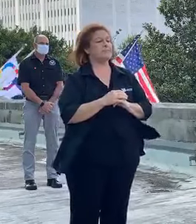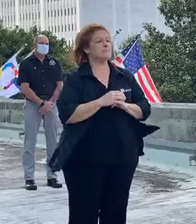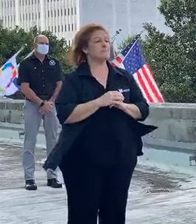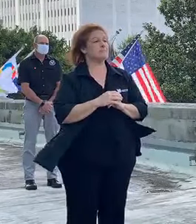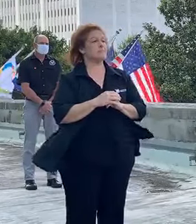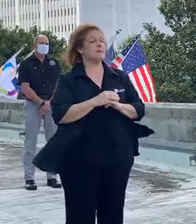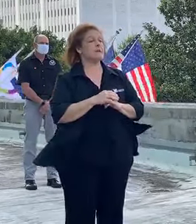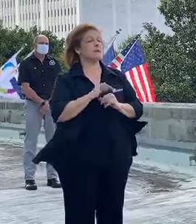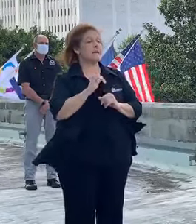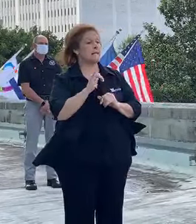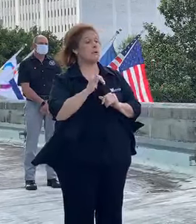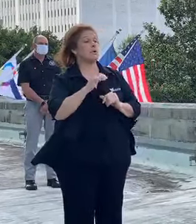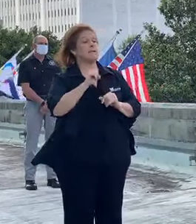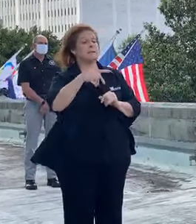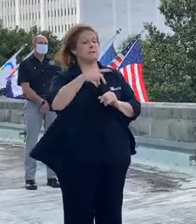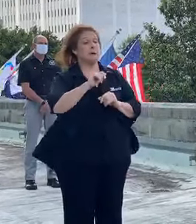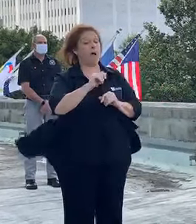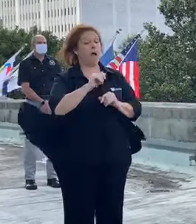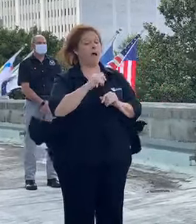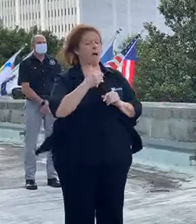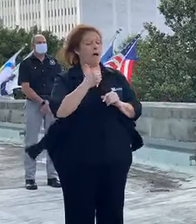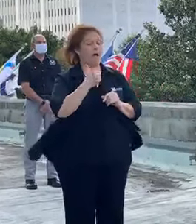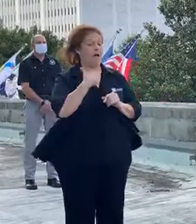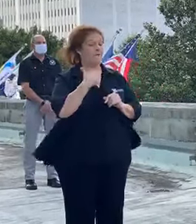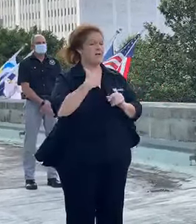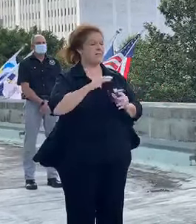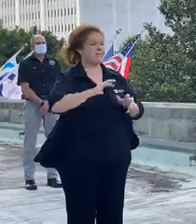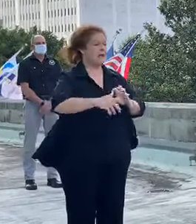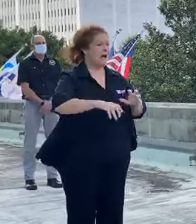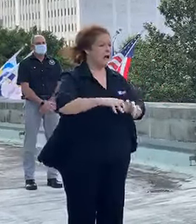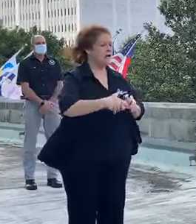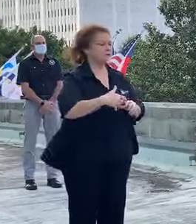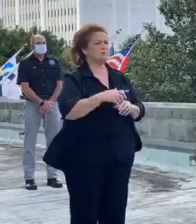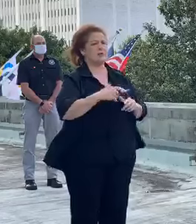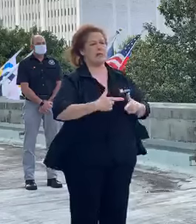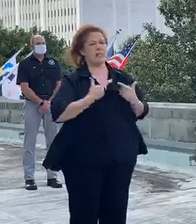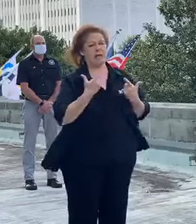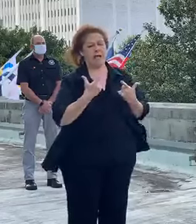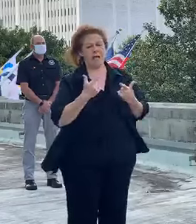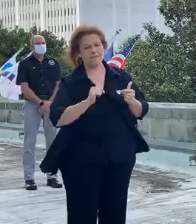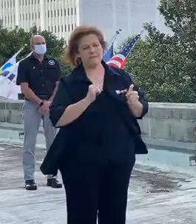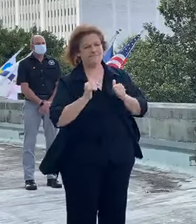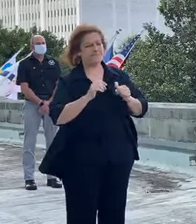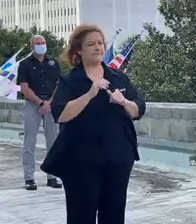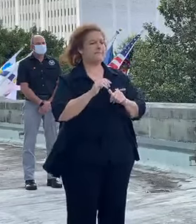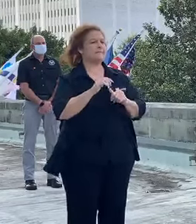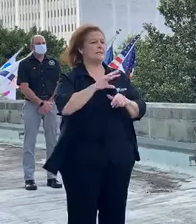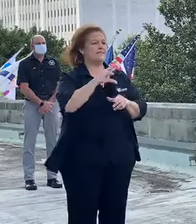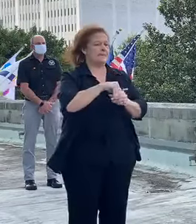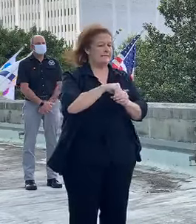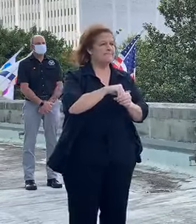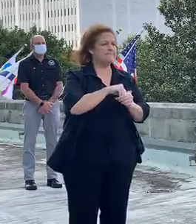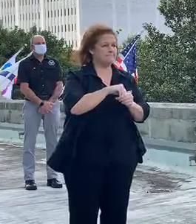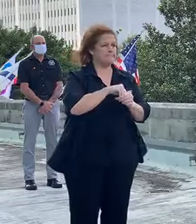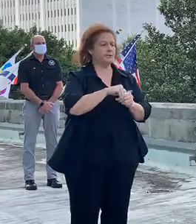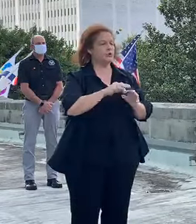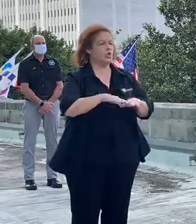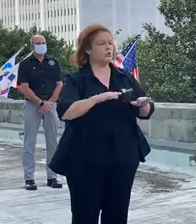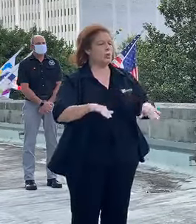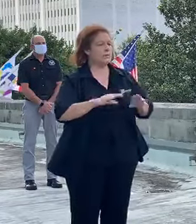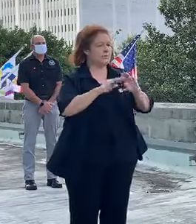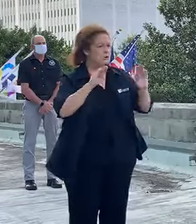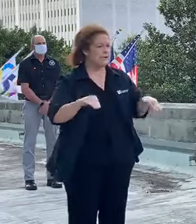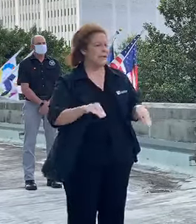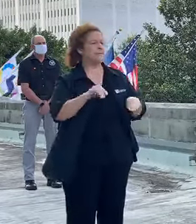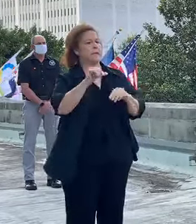with that guidance, spas, tattoo parlors, massage parlors, live entertainment, amusement spaces, and event venues, children's museums,